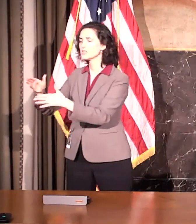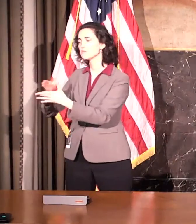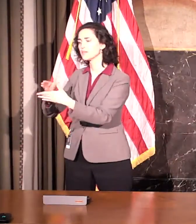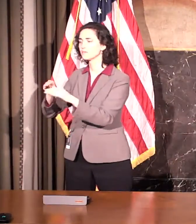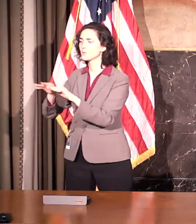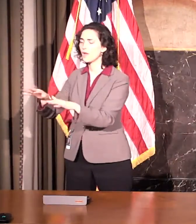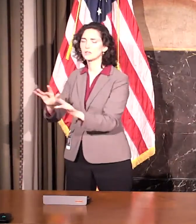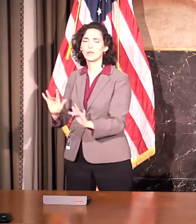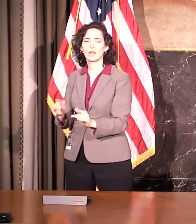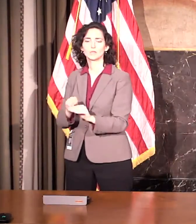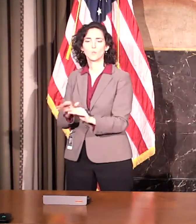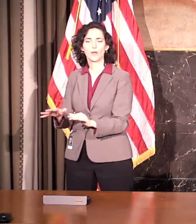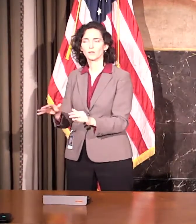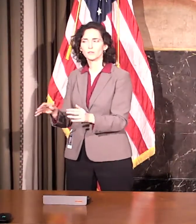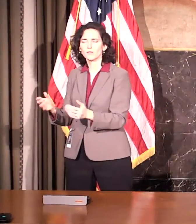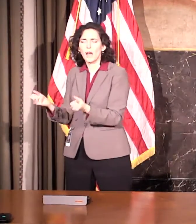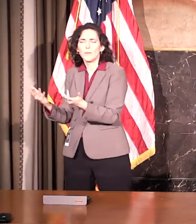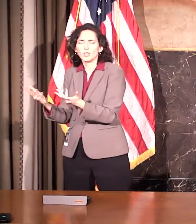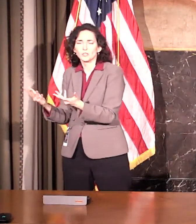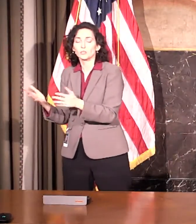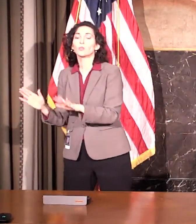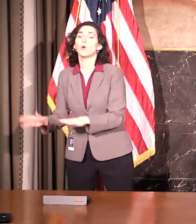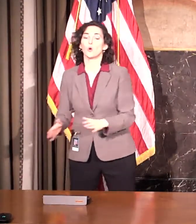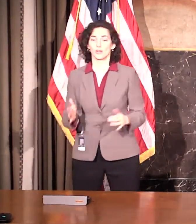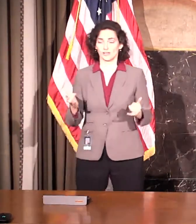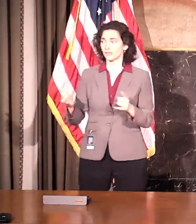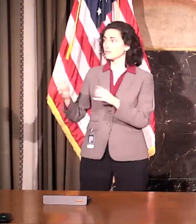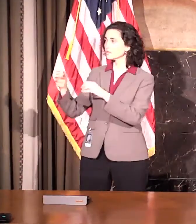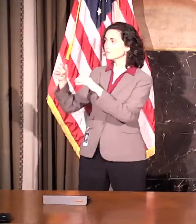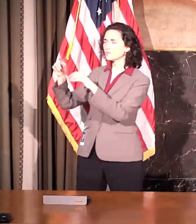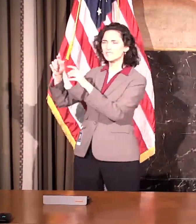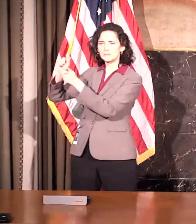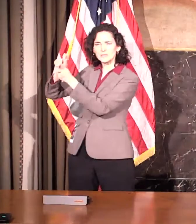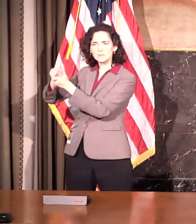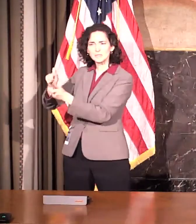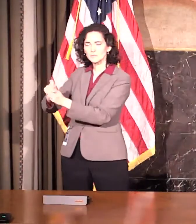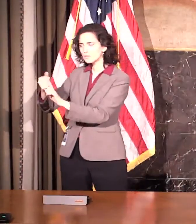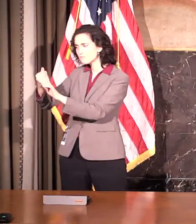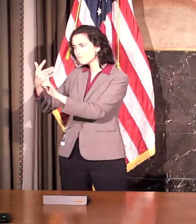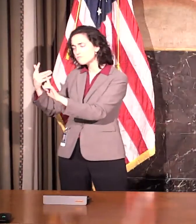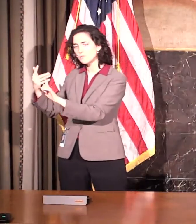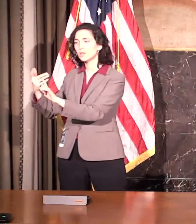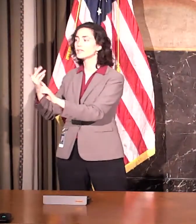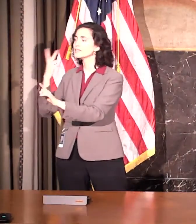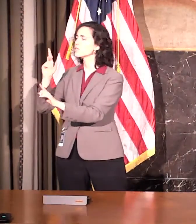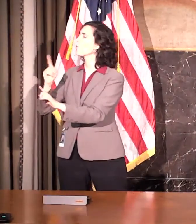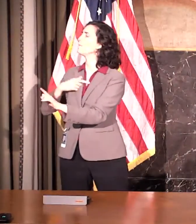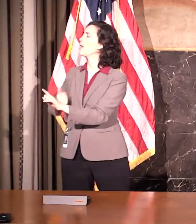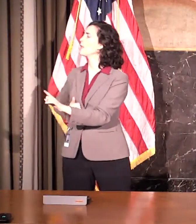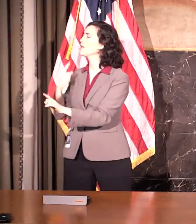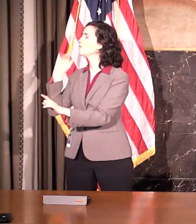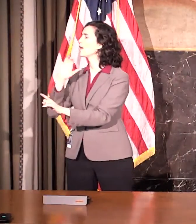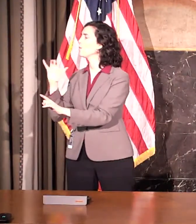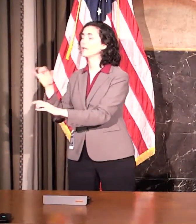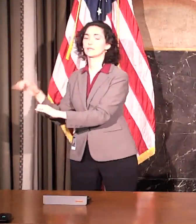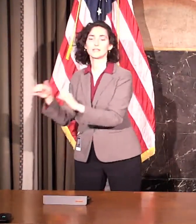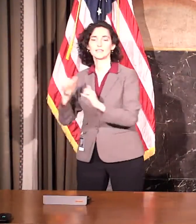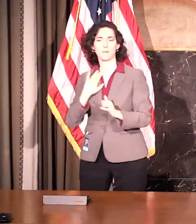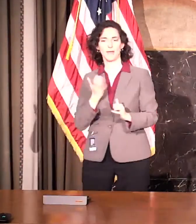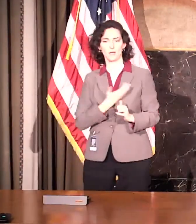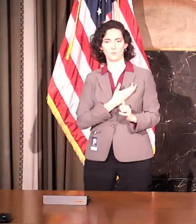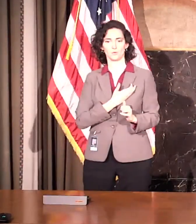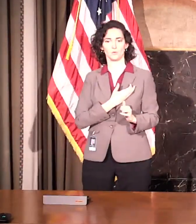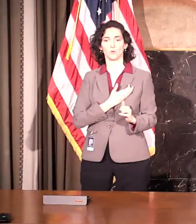see where you live, where you fall on that. So we did that on the dashboard, and on the homepage you'll see a map of the state,